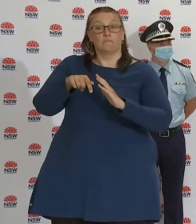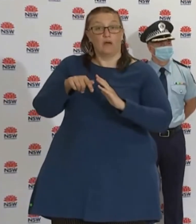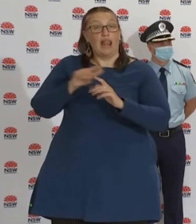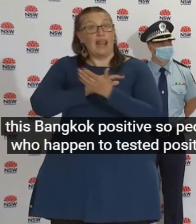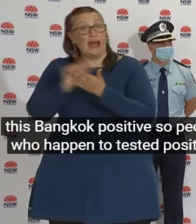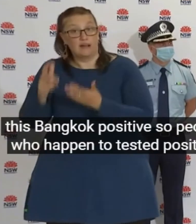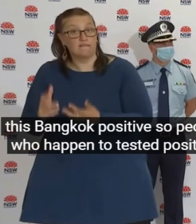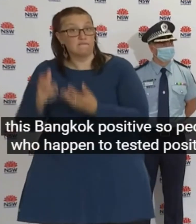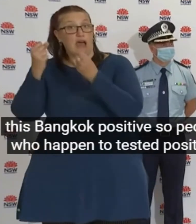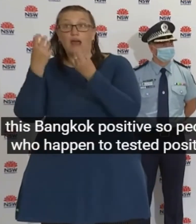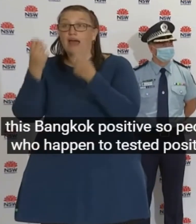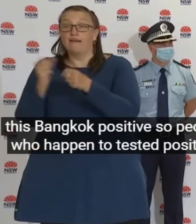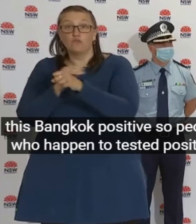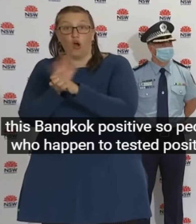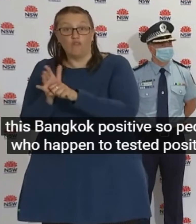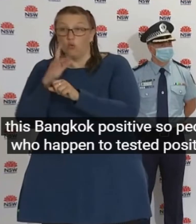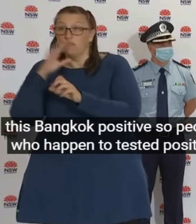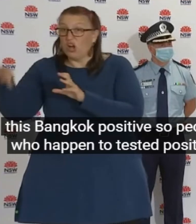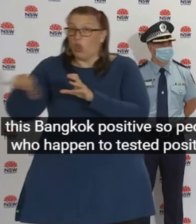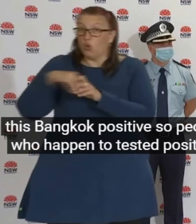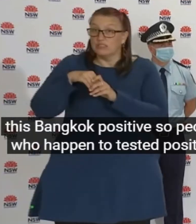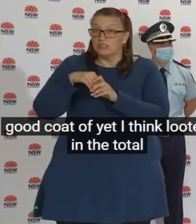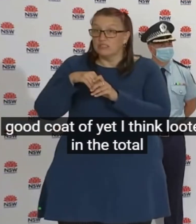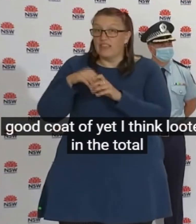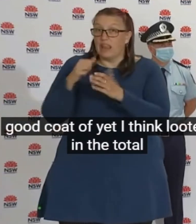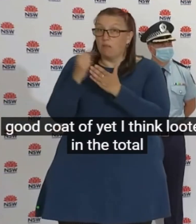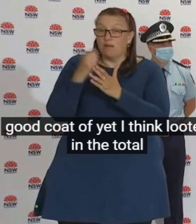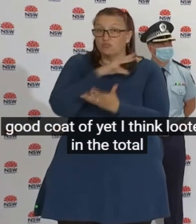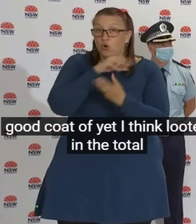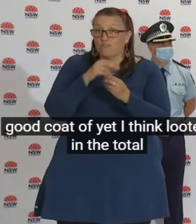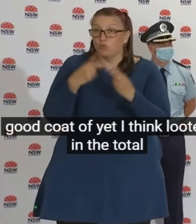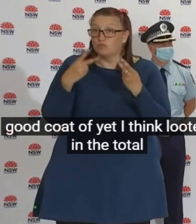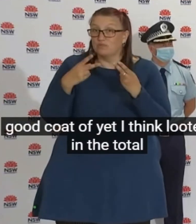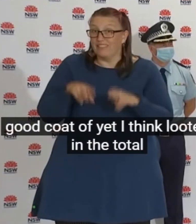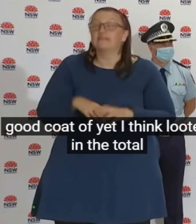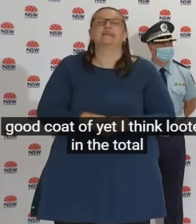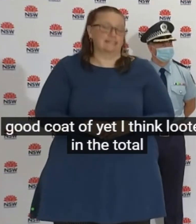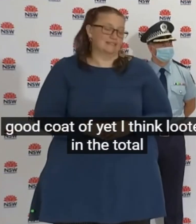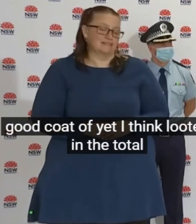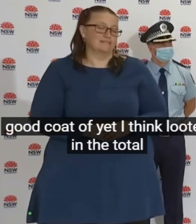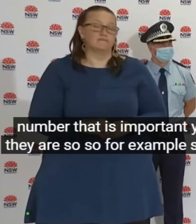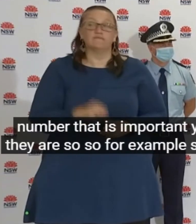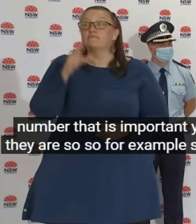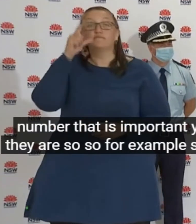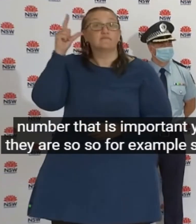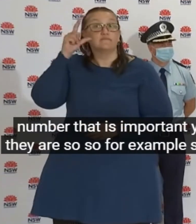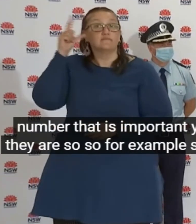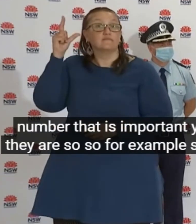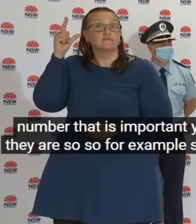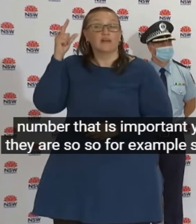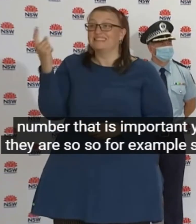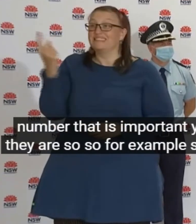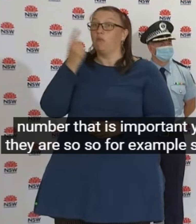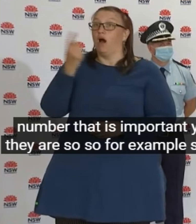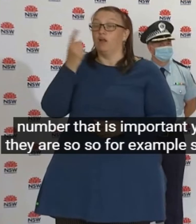number that you report of deaths? Yes, they are. So for example, sadly, there was a death a couple of days ago in somebody who was only subsequently